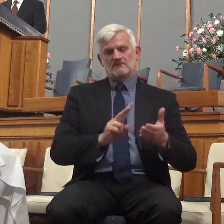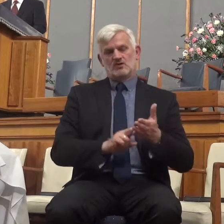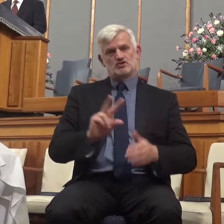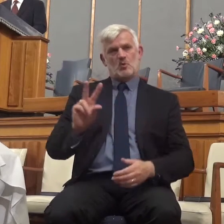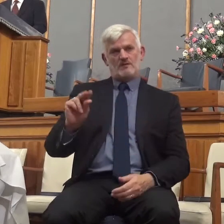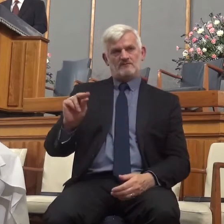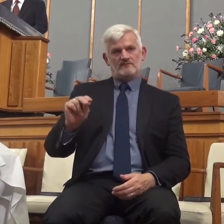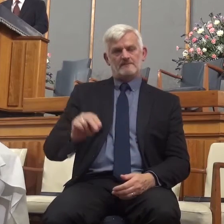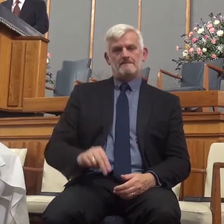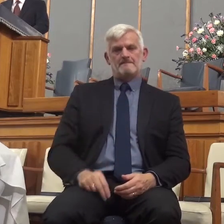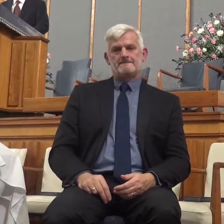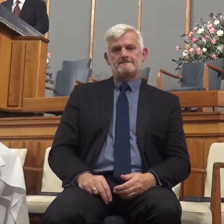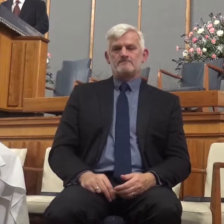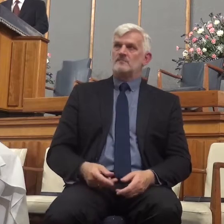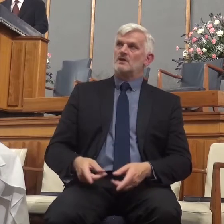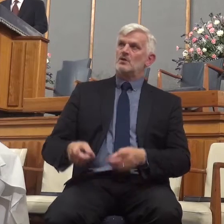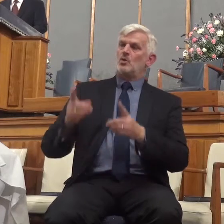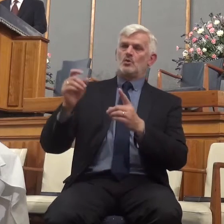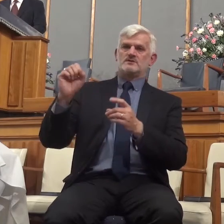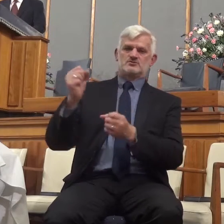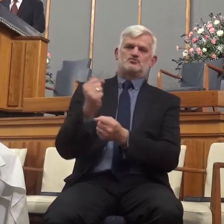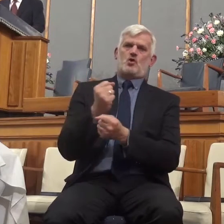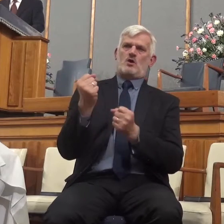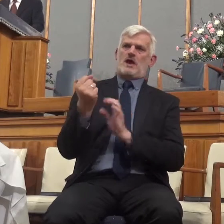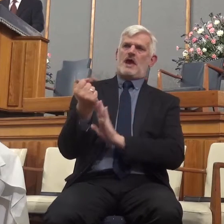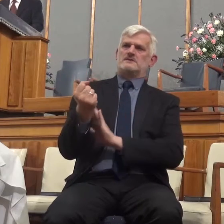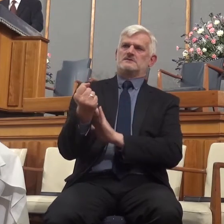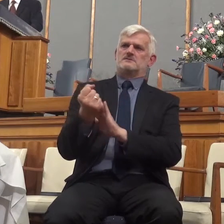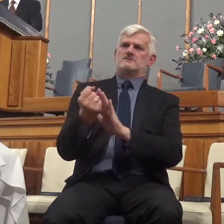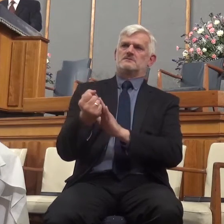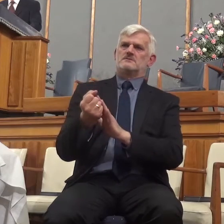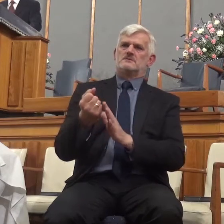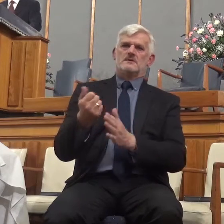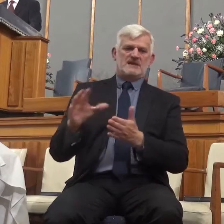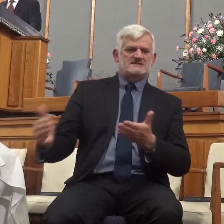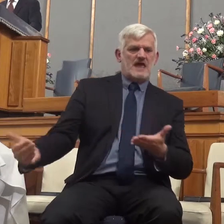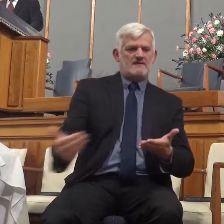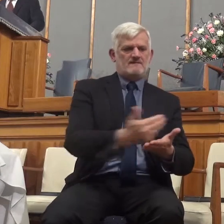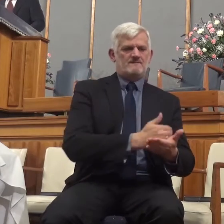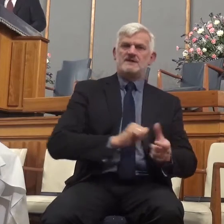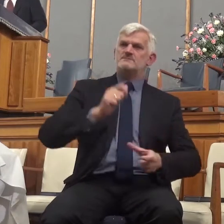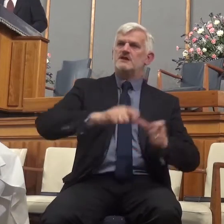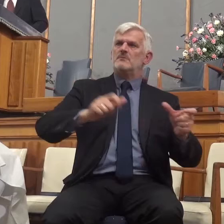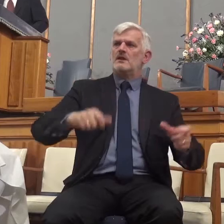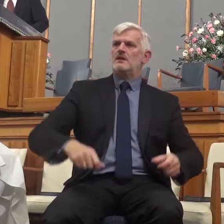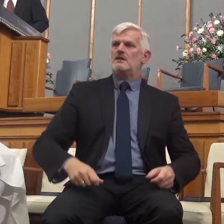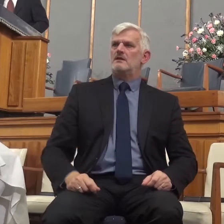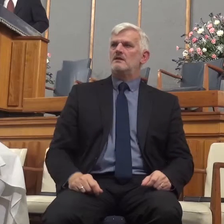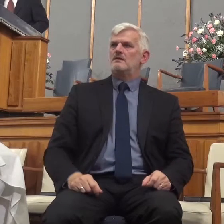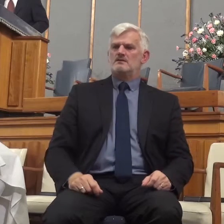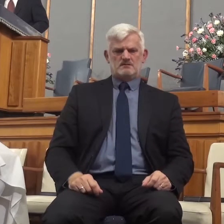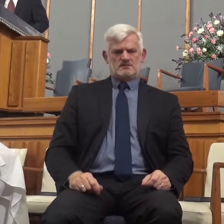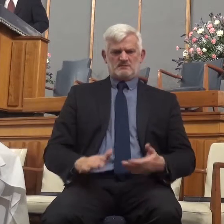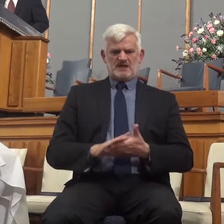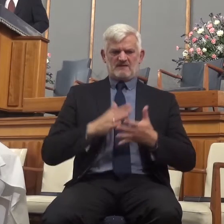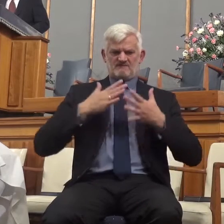12. With a strong hand and with a stretched out arm, he delivered his people. And he delivers us spiritually like